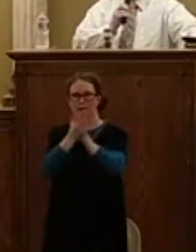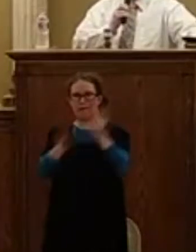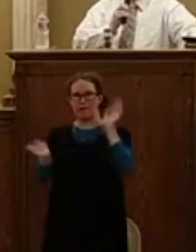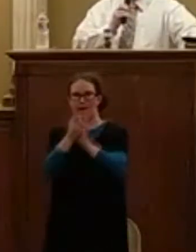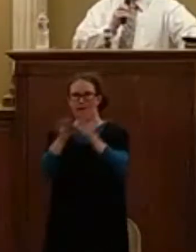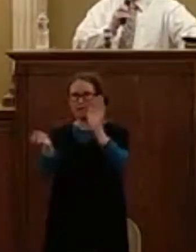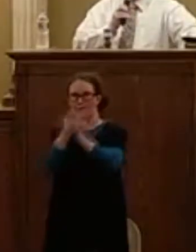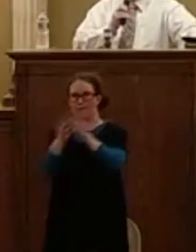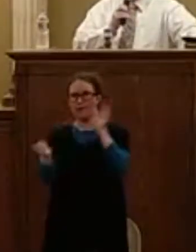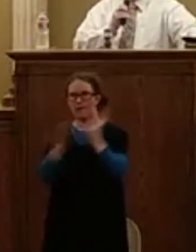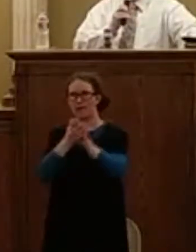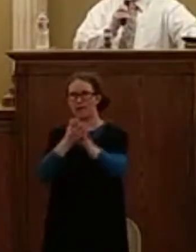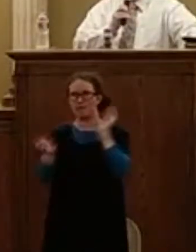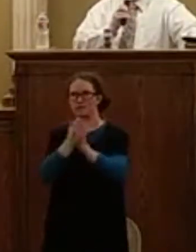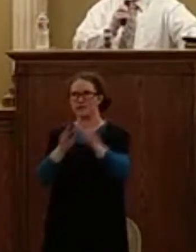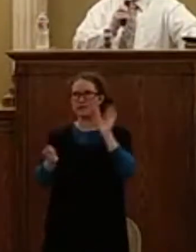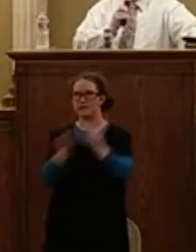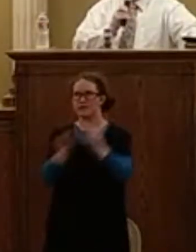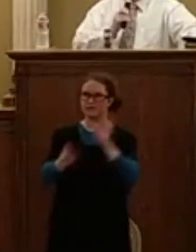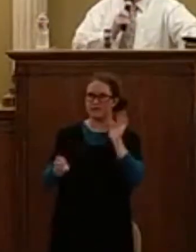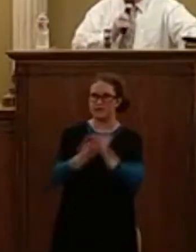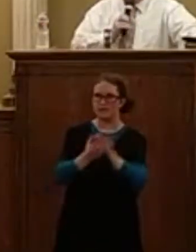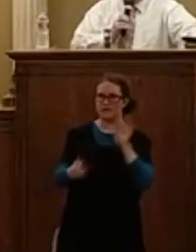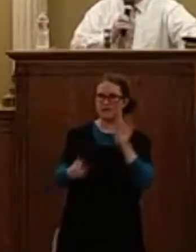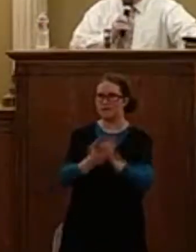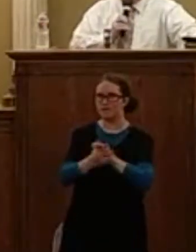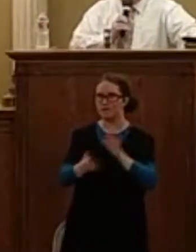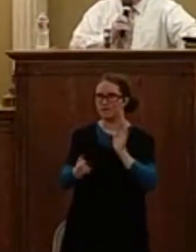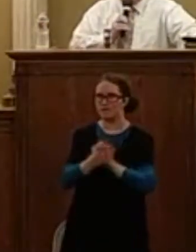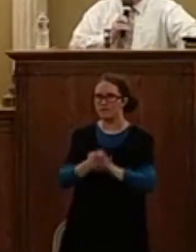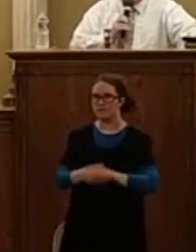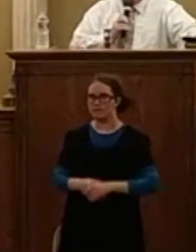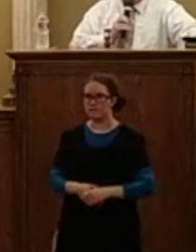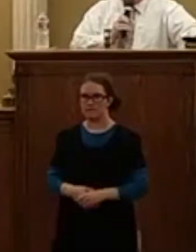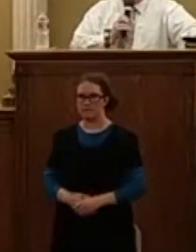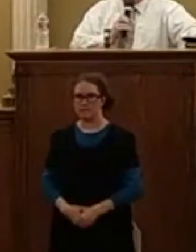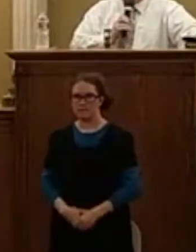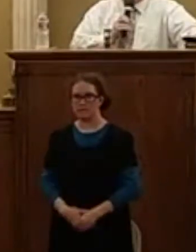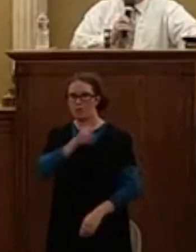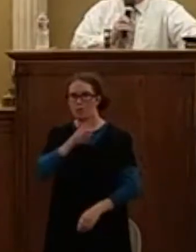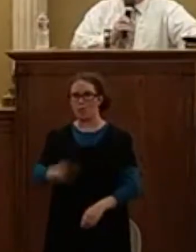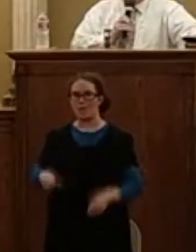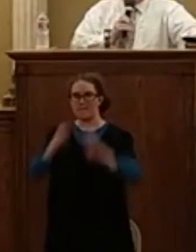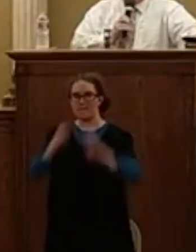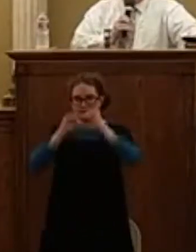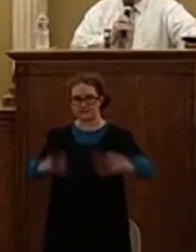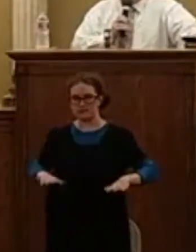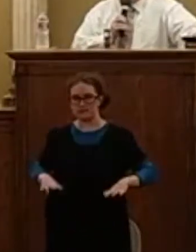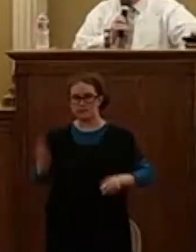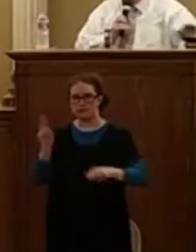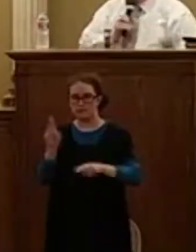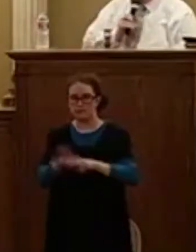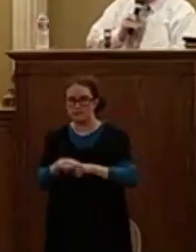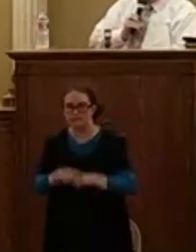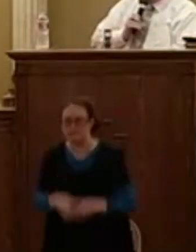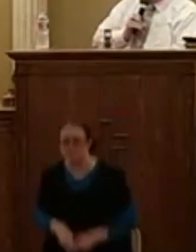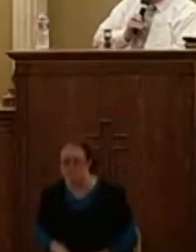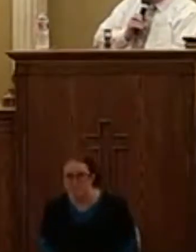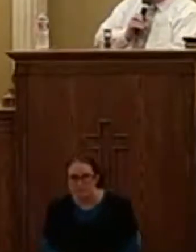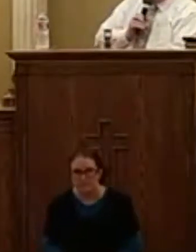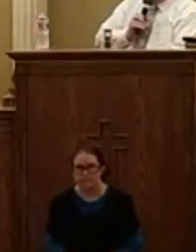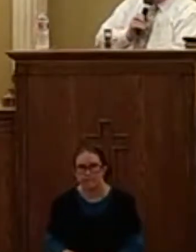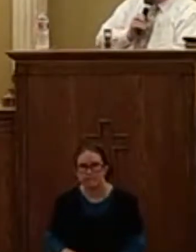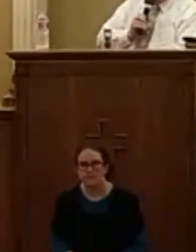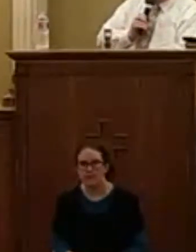Hallelujah. Hallelujah. Hallelujah. Thank you, Lord Jesus. Amen. Lord bless you. You may be